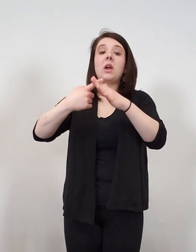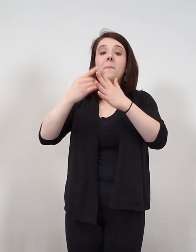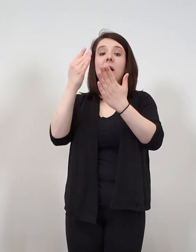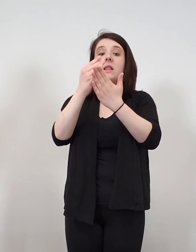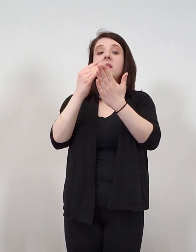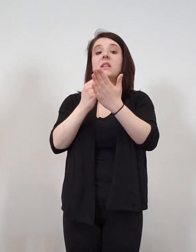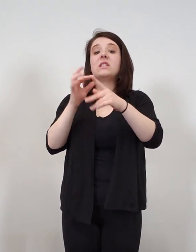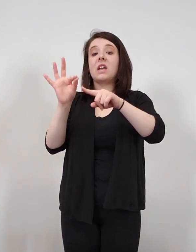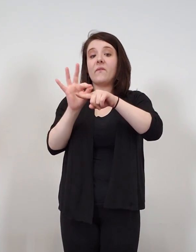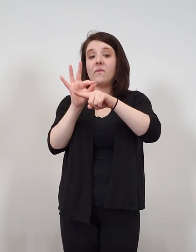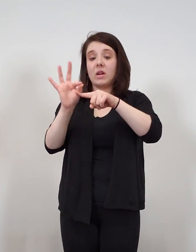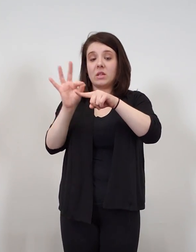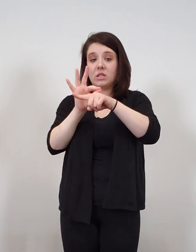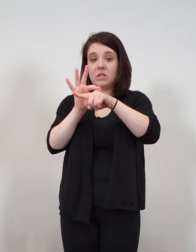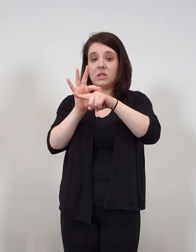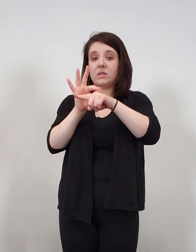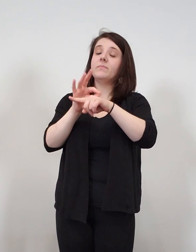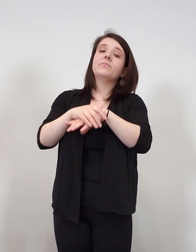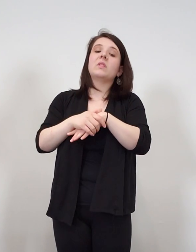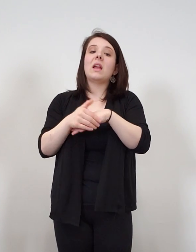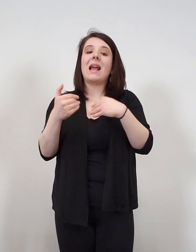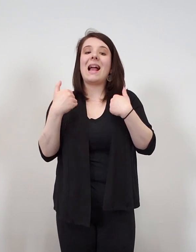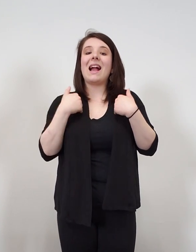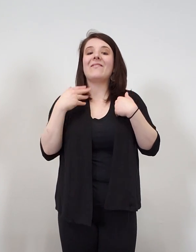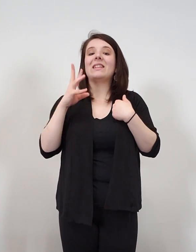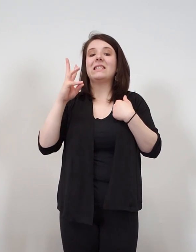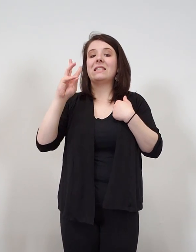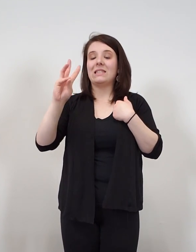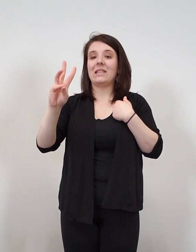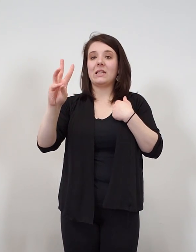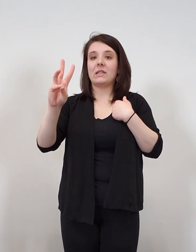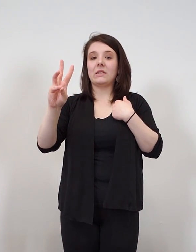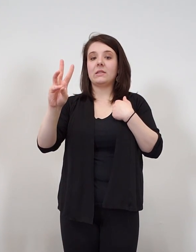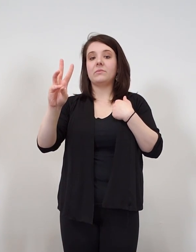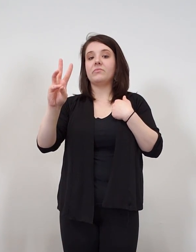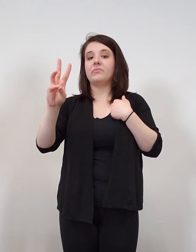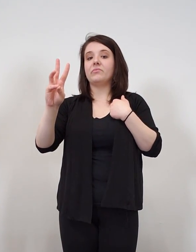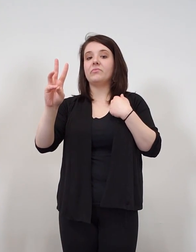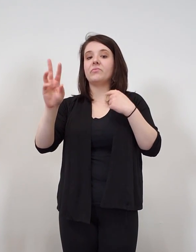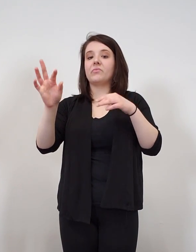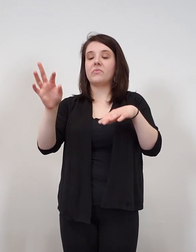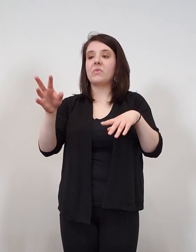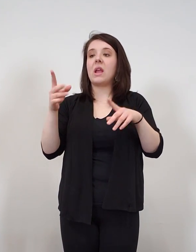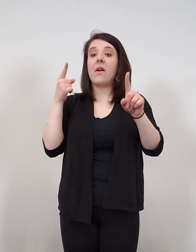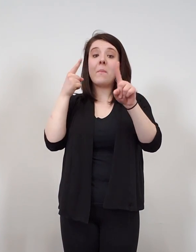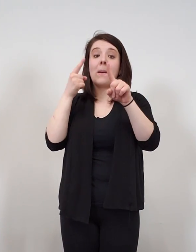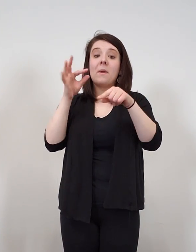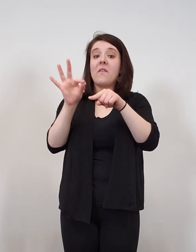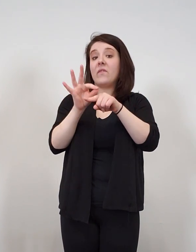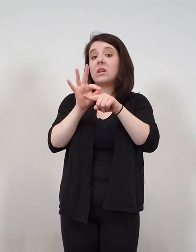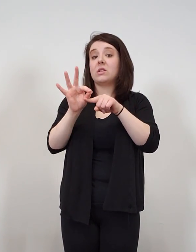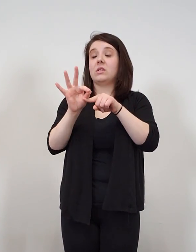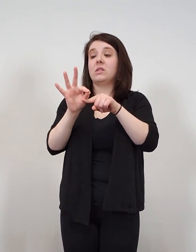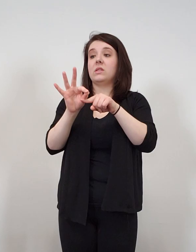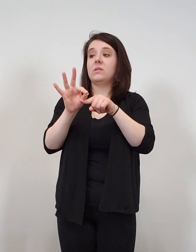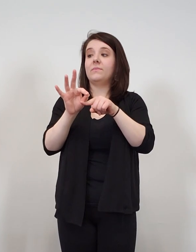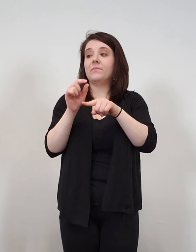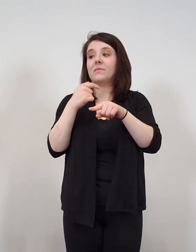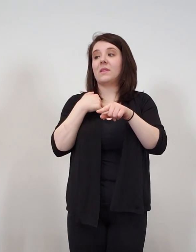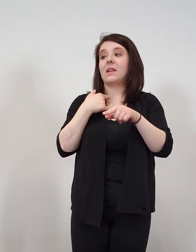primary functions. And I can't help it. I have to draw you, even though I've got this lovely picture right